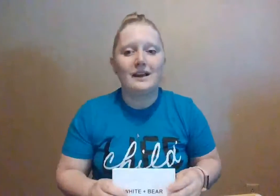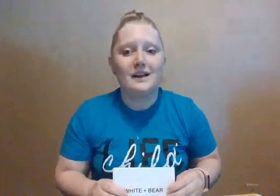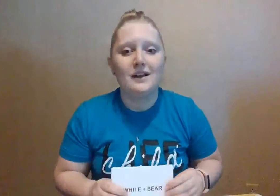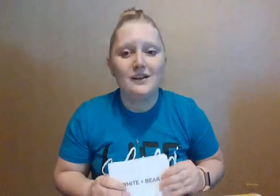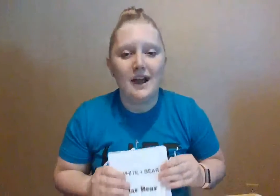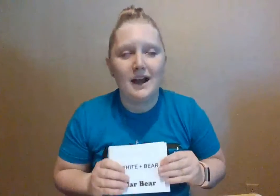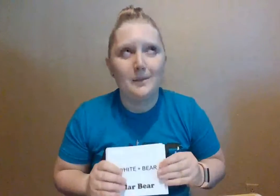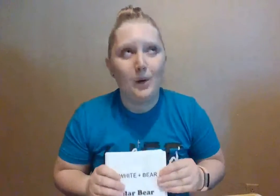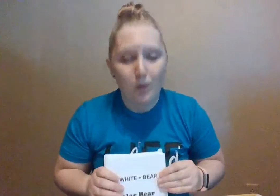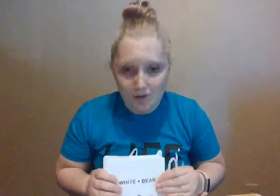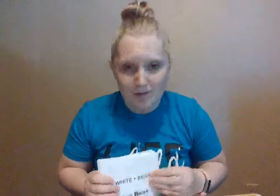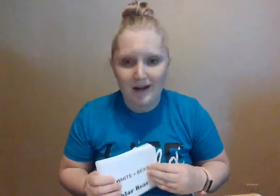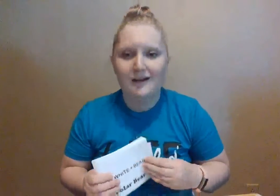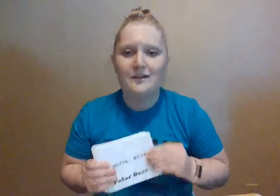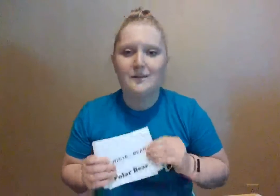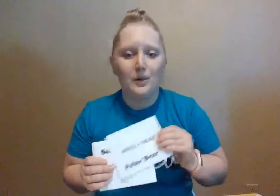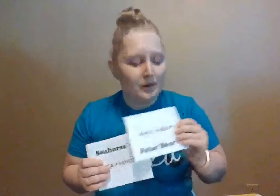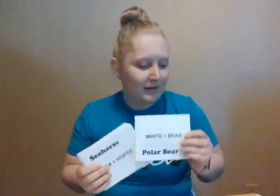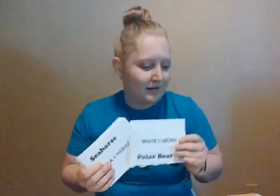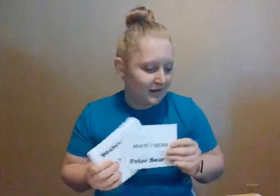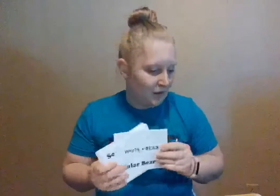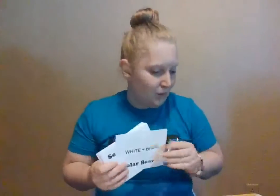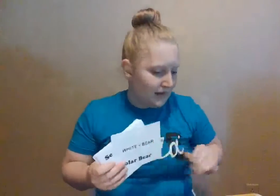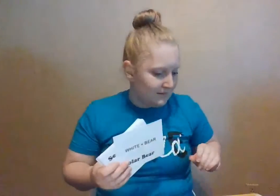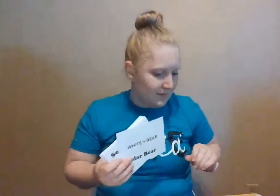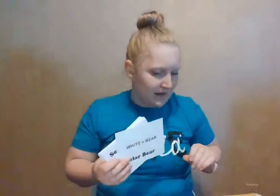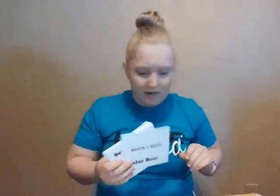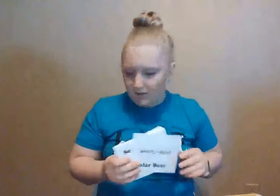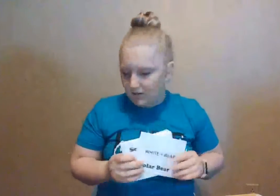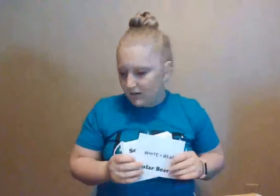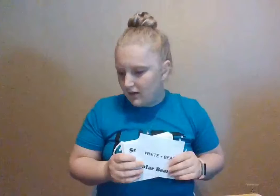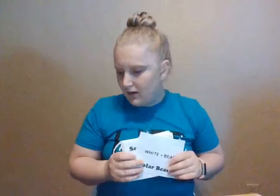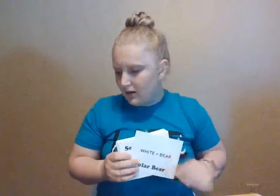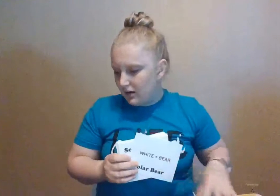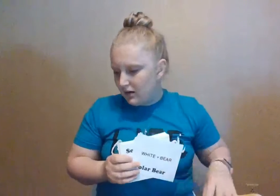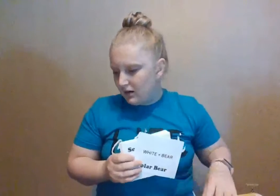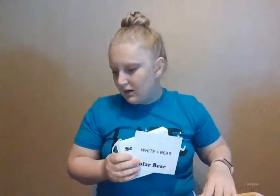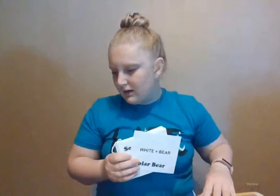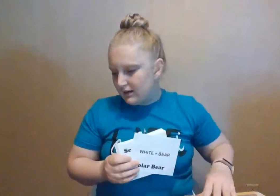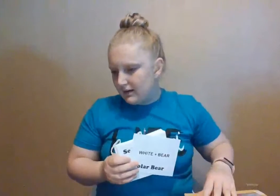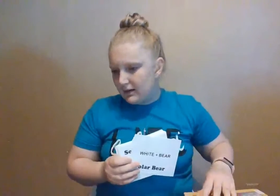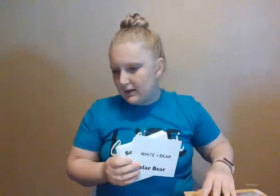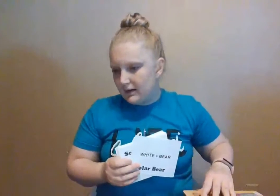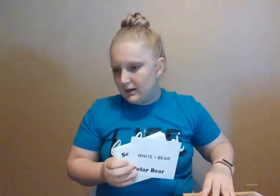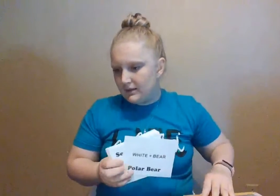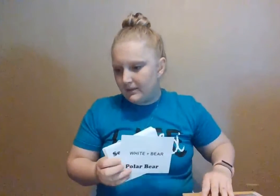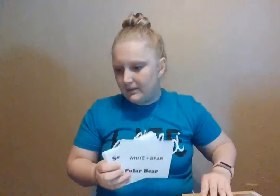how you sign polar bear, because polar bears are white bears. Let's see.